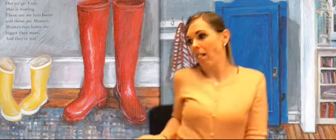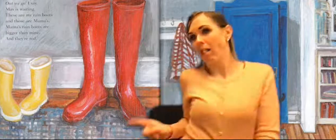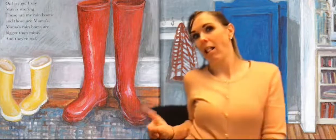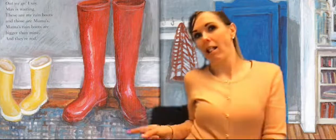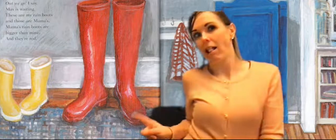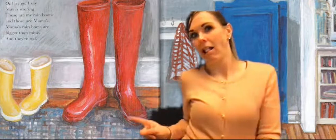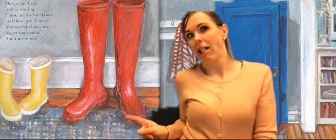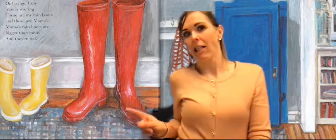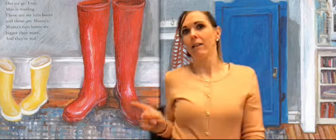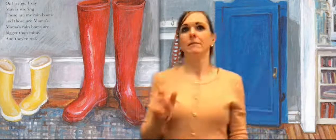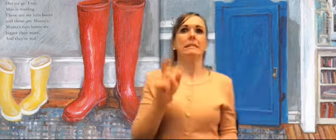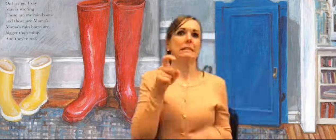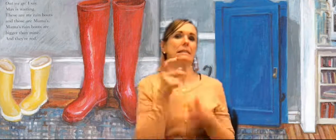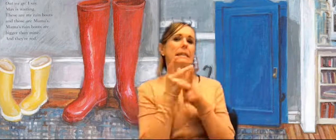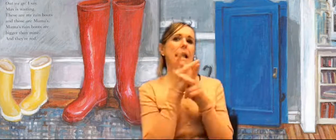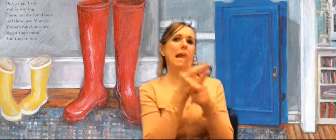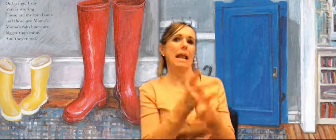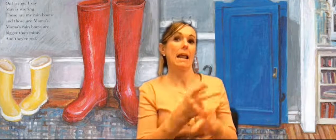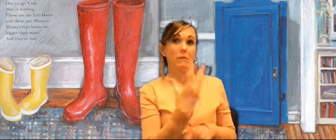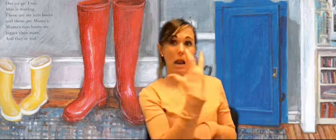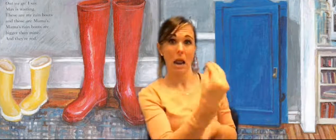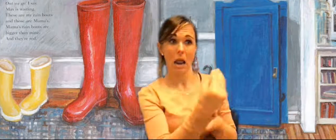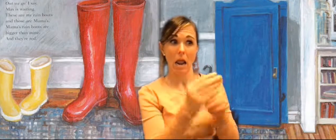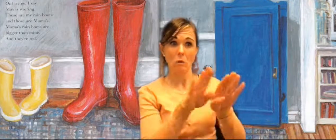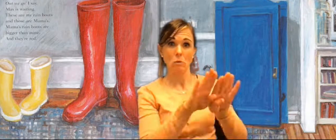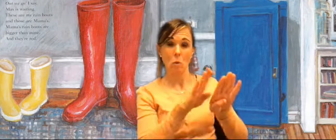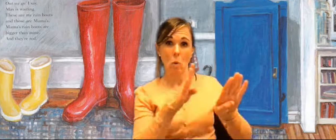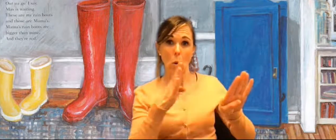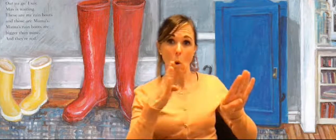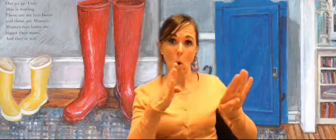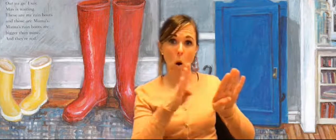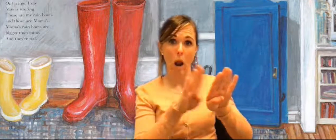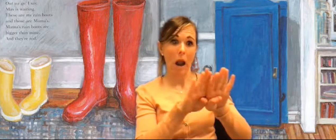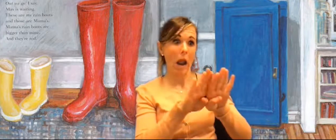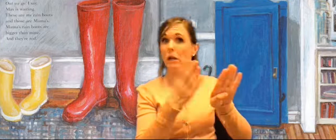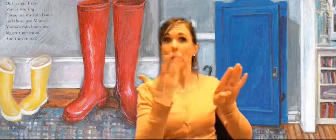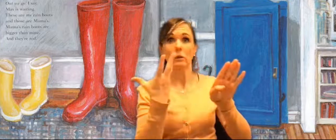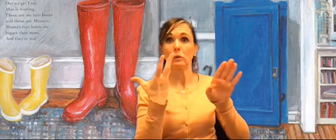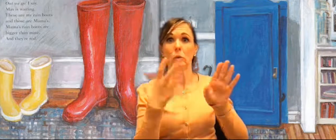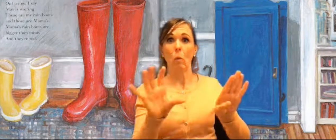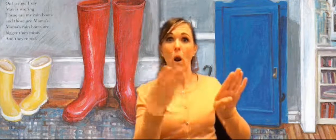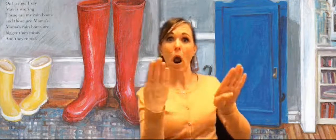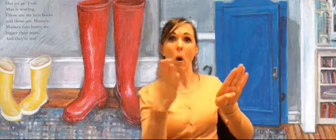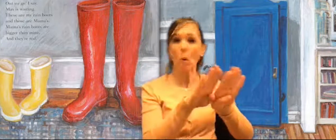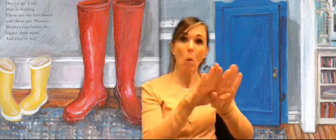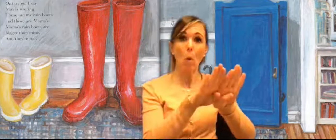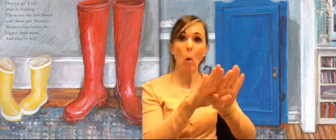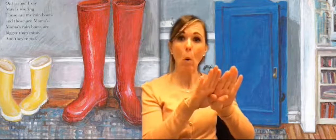T-A-I-L-E. And when we go out the door, we don't want to close it